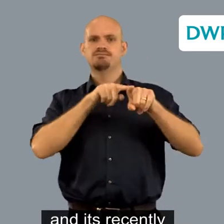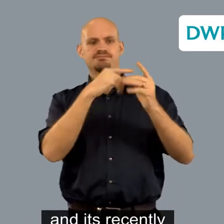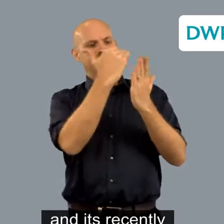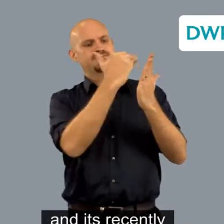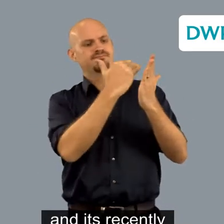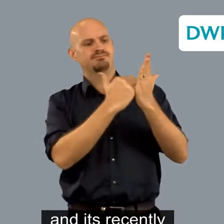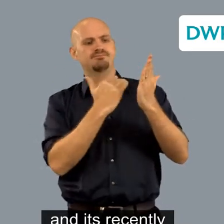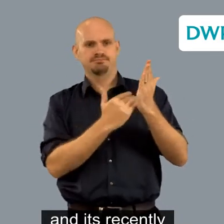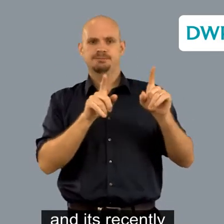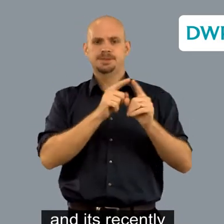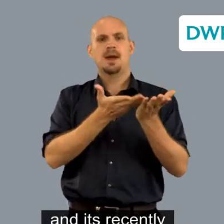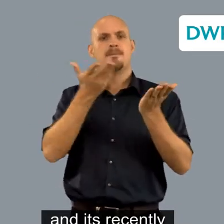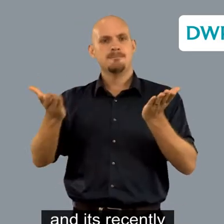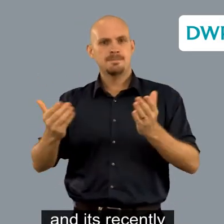its recently published guidance.